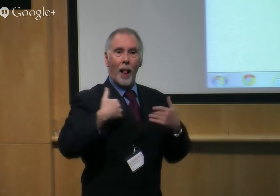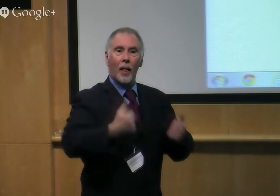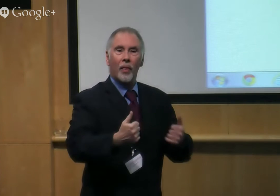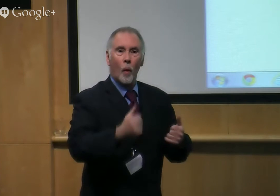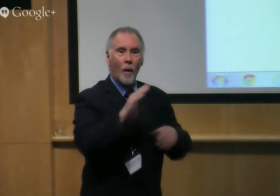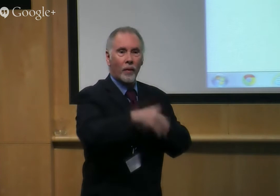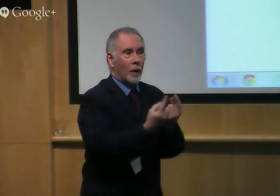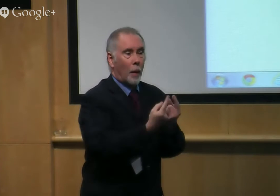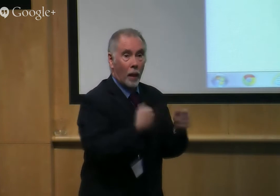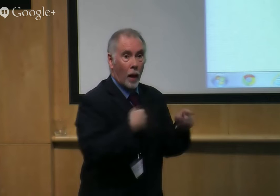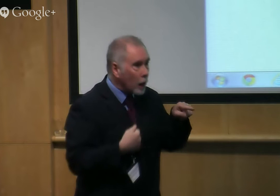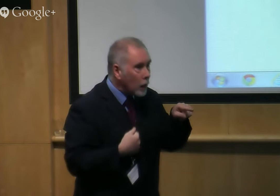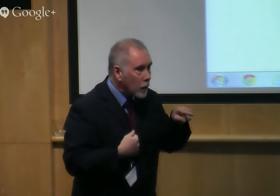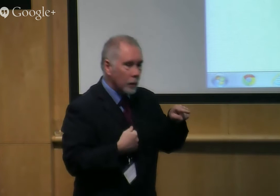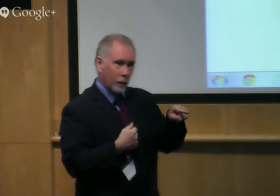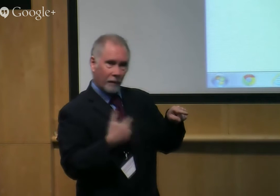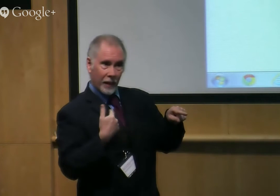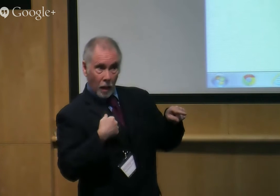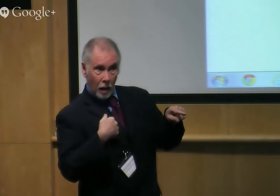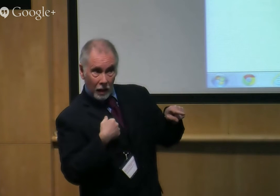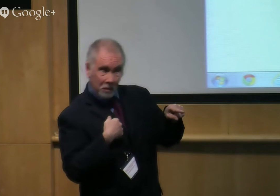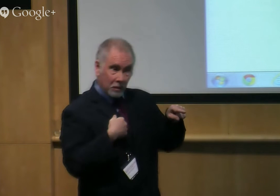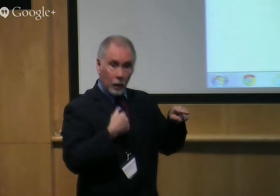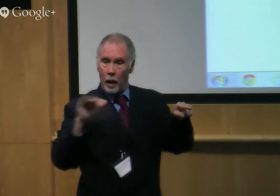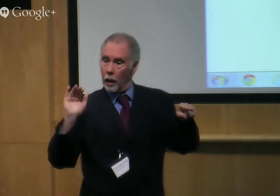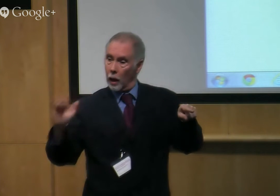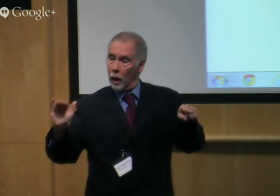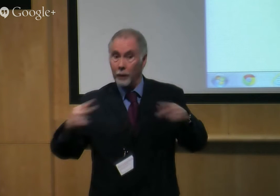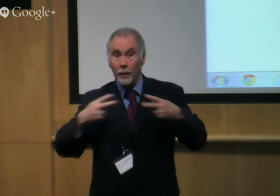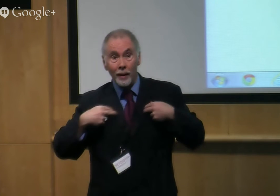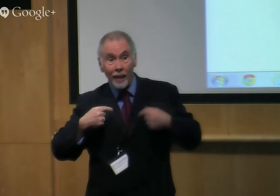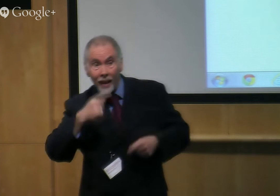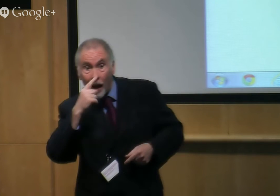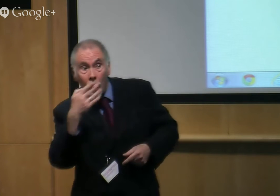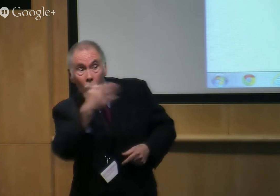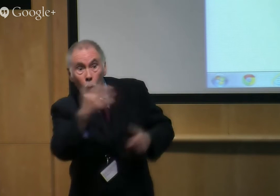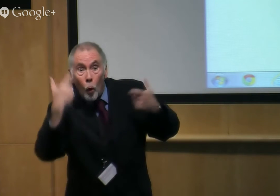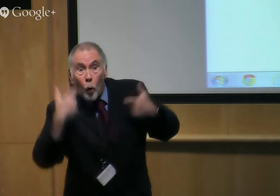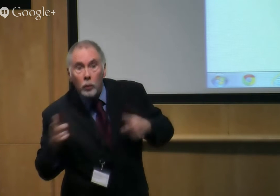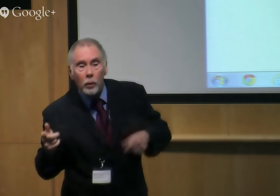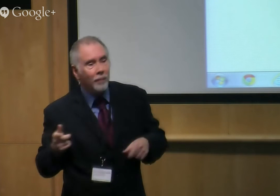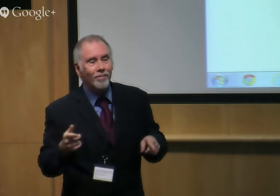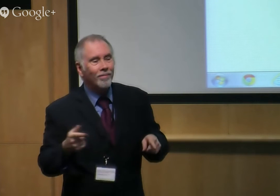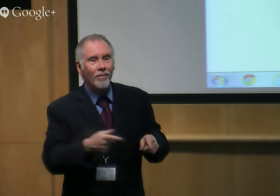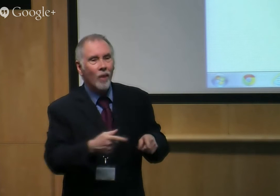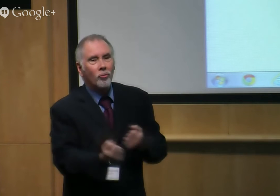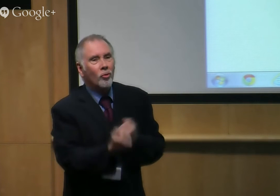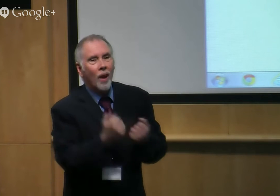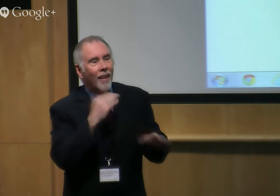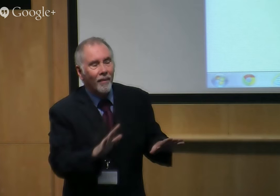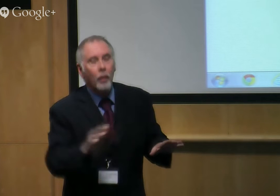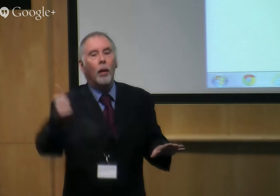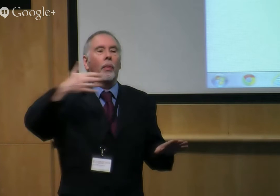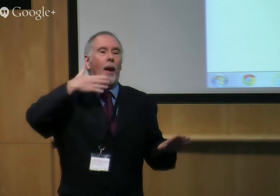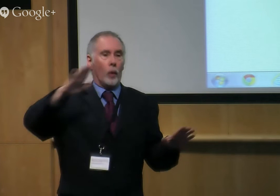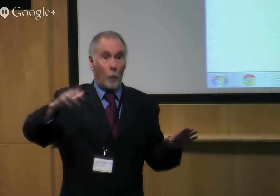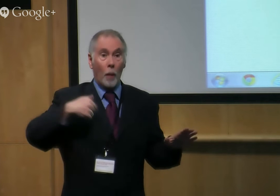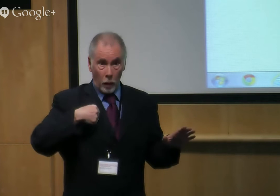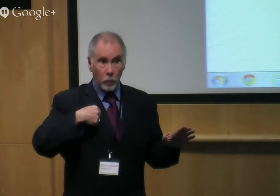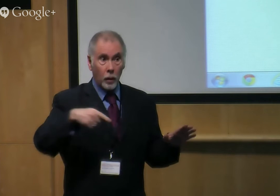to continue and start that act. Right now, I've spoken to the solicitor and said, with what we've got, can we